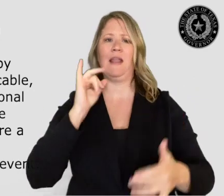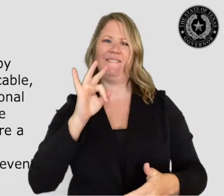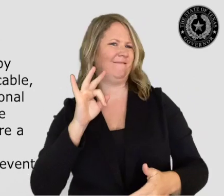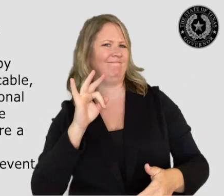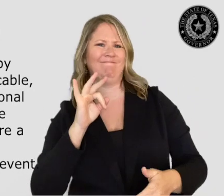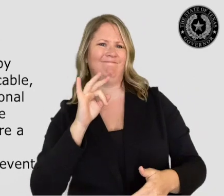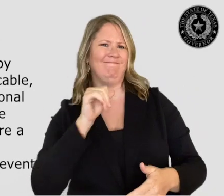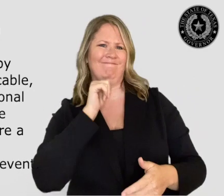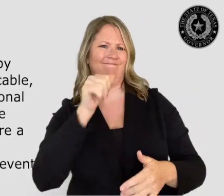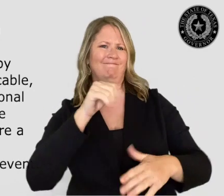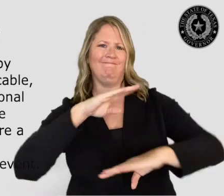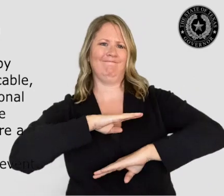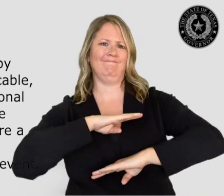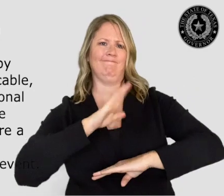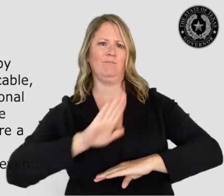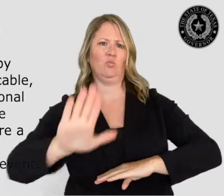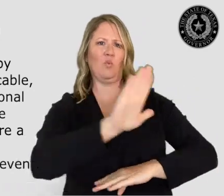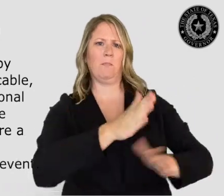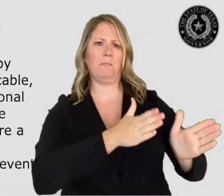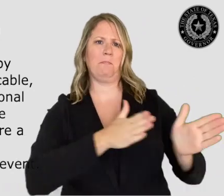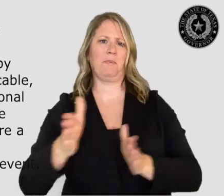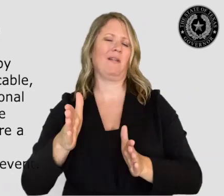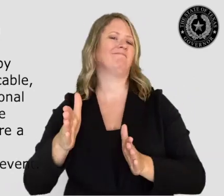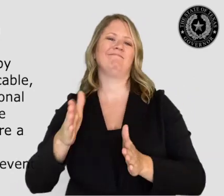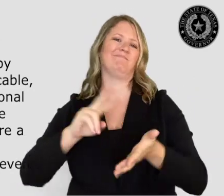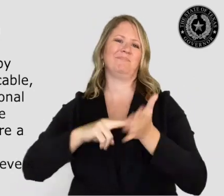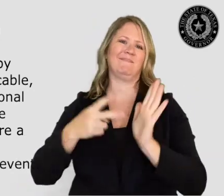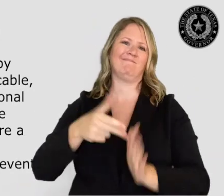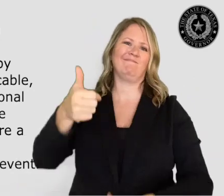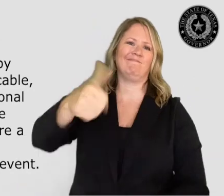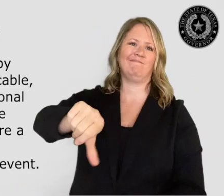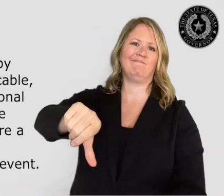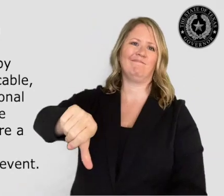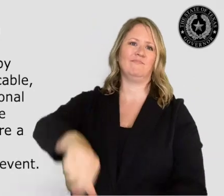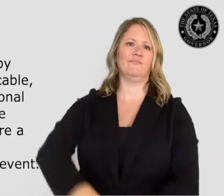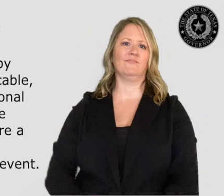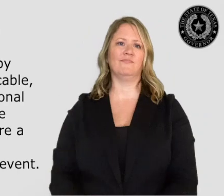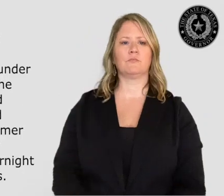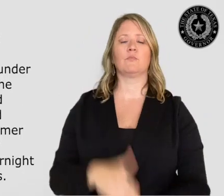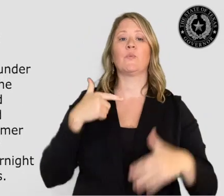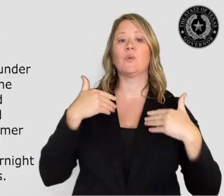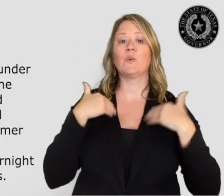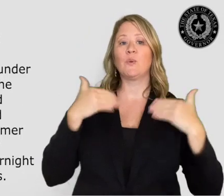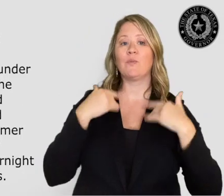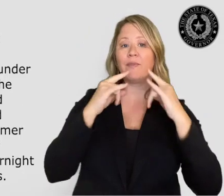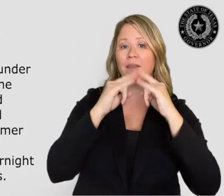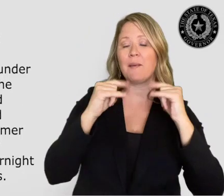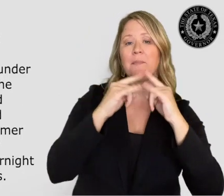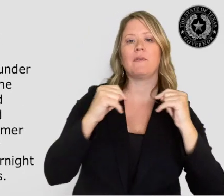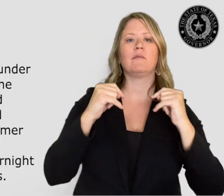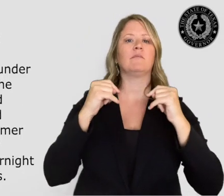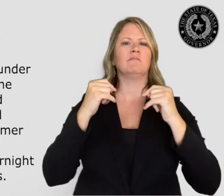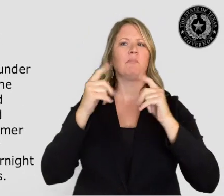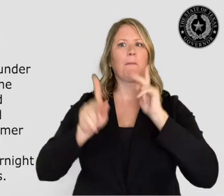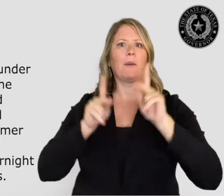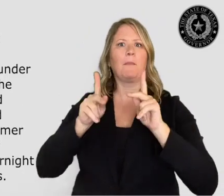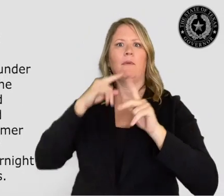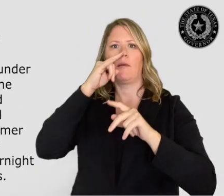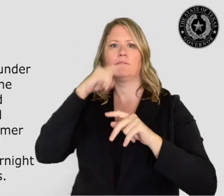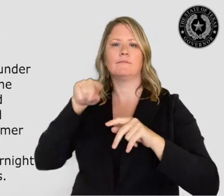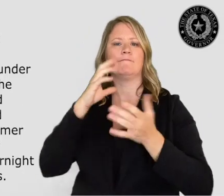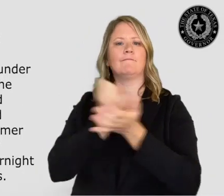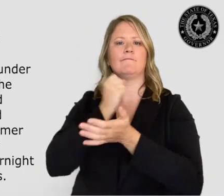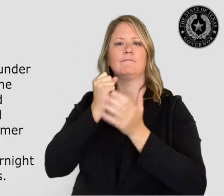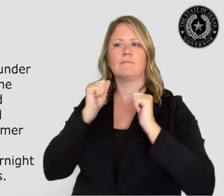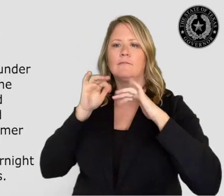such additional measures as are needed to ensure a safe plan for conducting the event. Youth camps, including but not